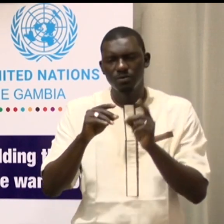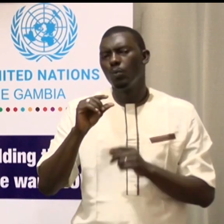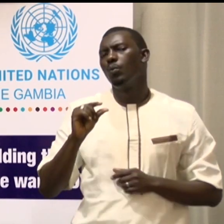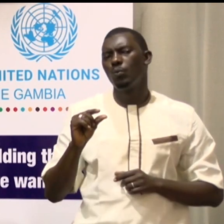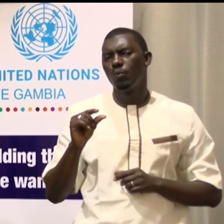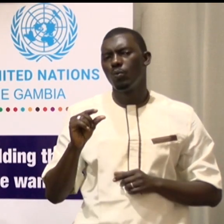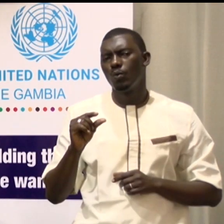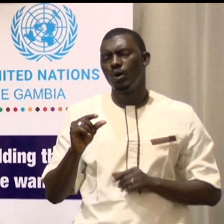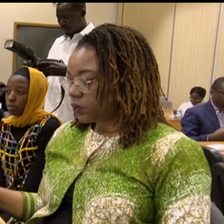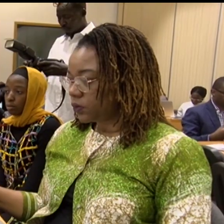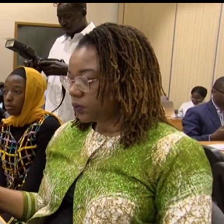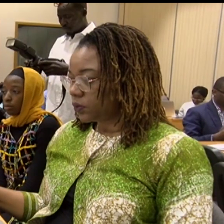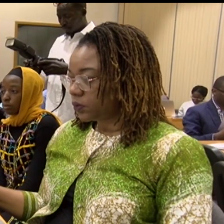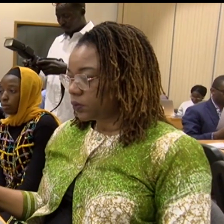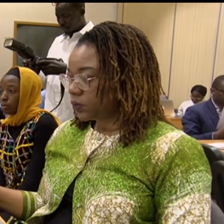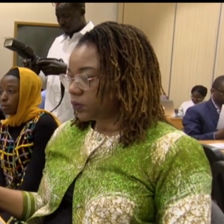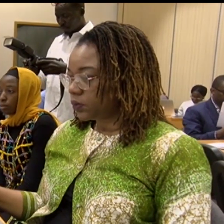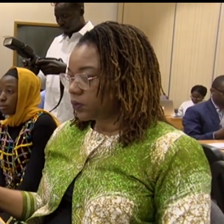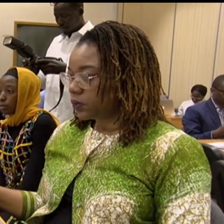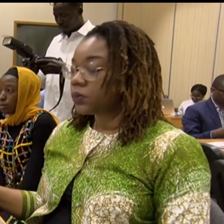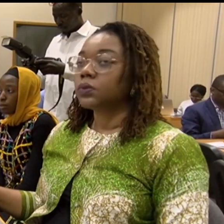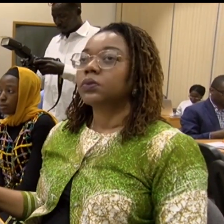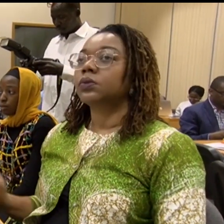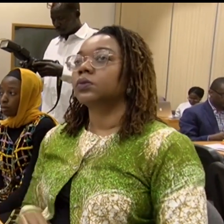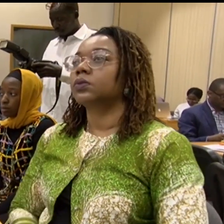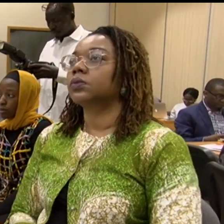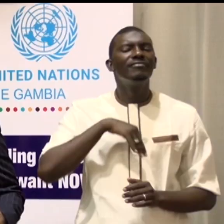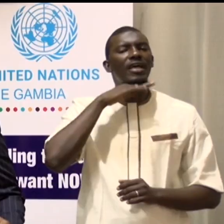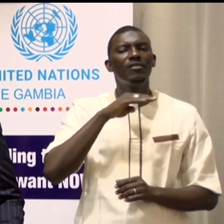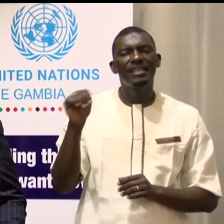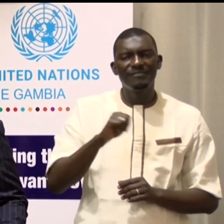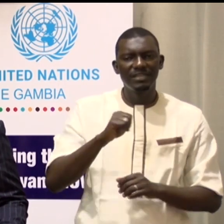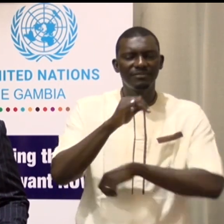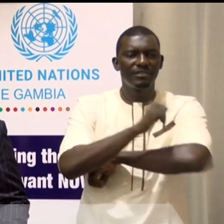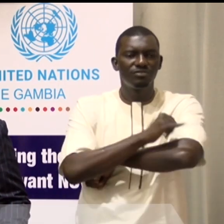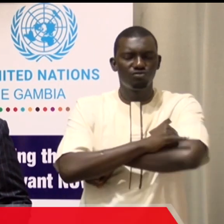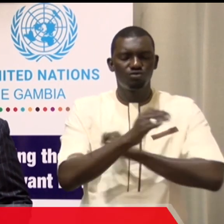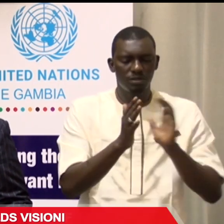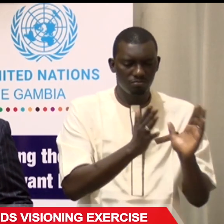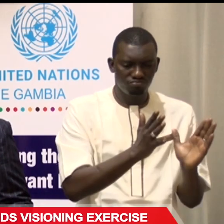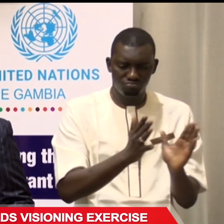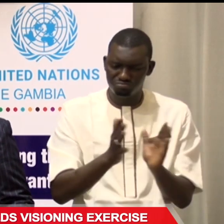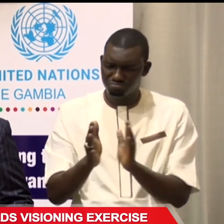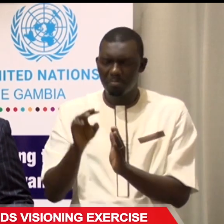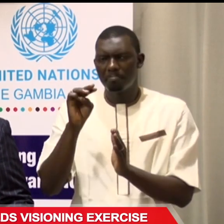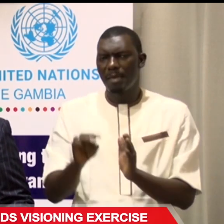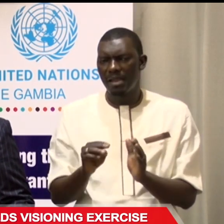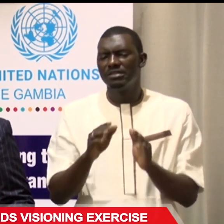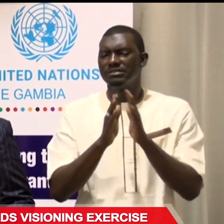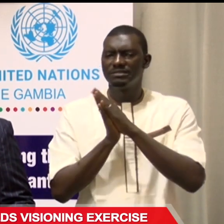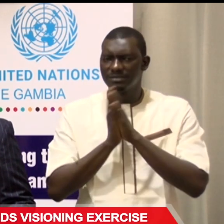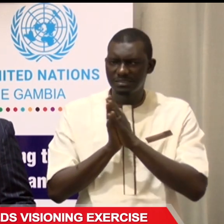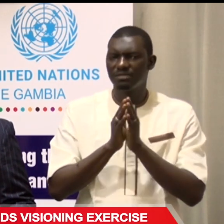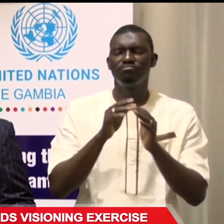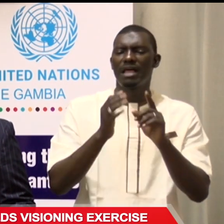to factors such as the COVID-19 pandemic, lack of effective institutional arrangements, and challenges in achieving